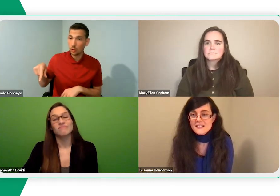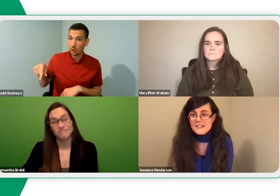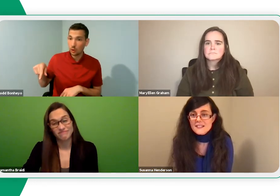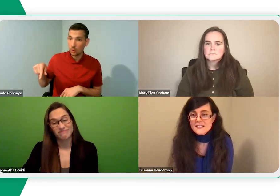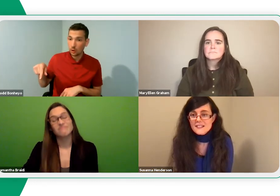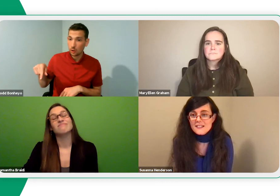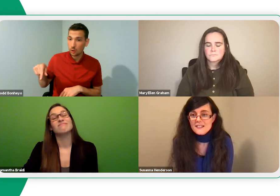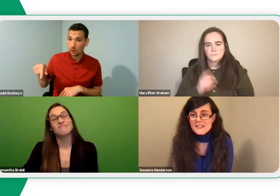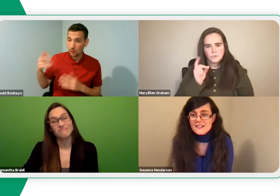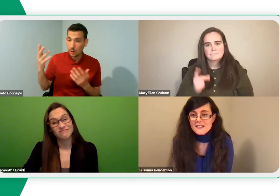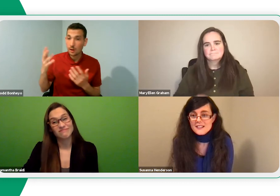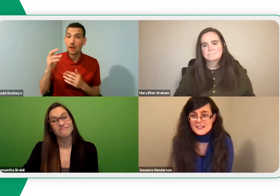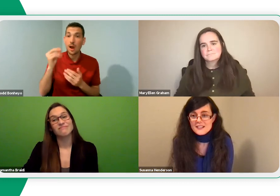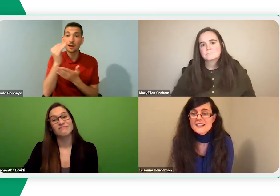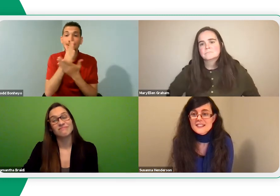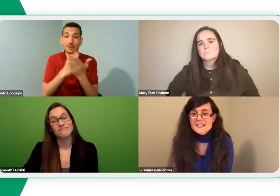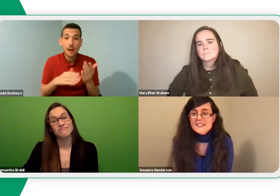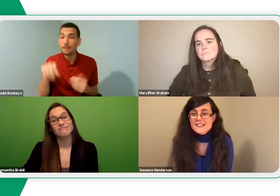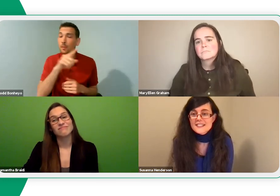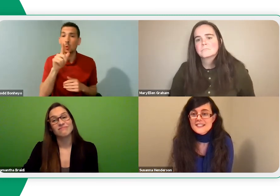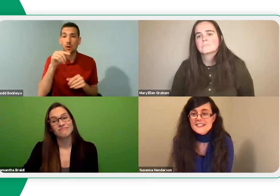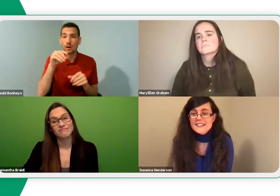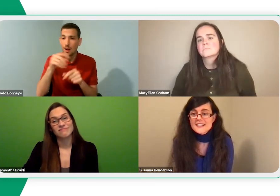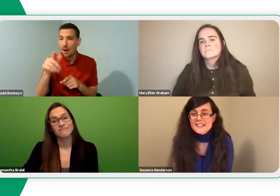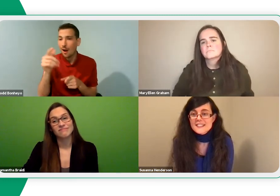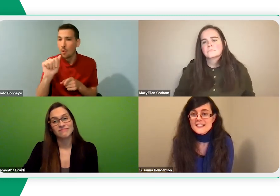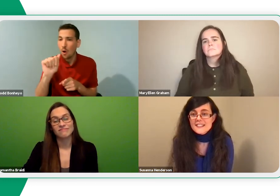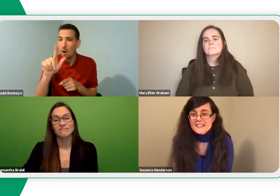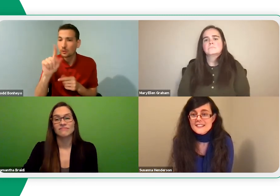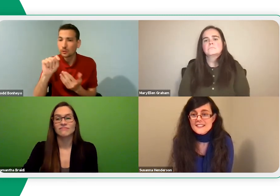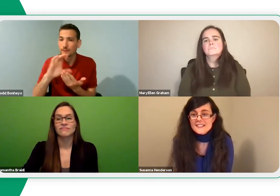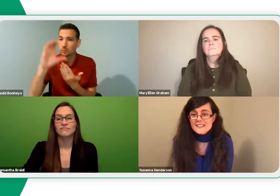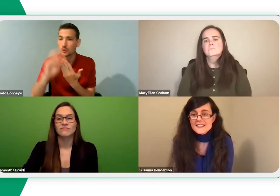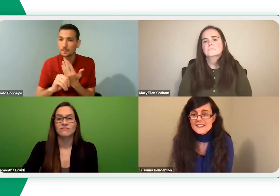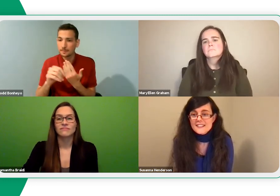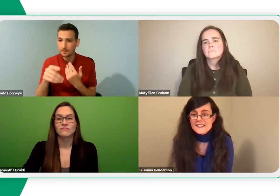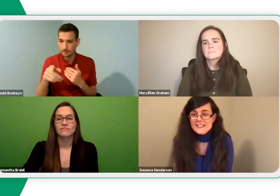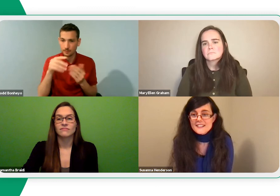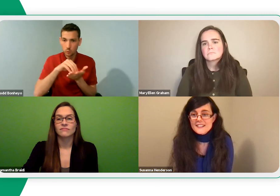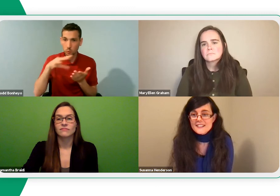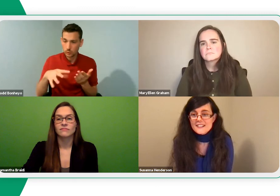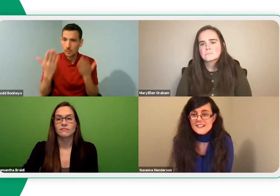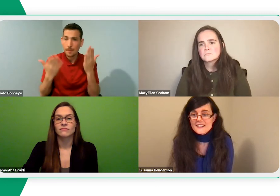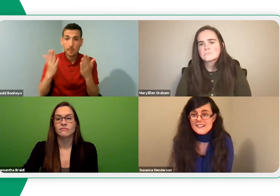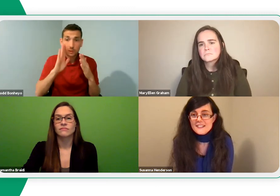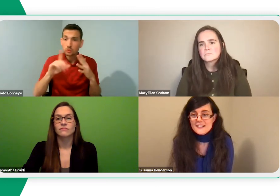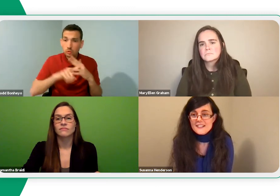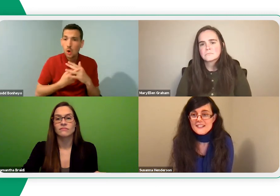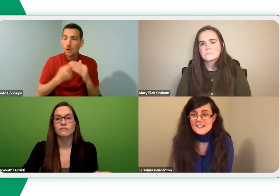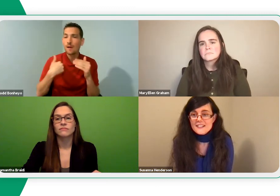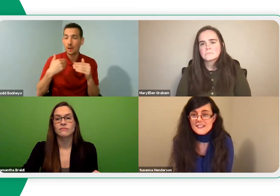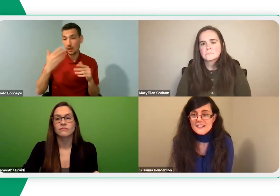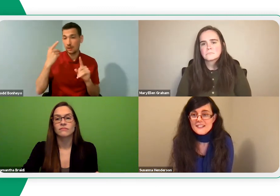went into workforce instead of going to college right out of high school have a better understanding. That